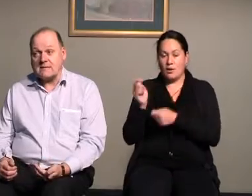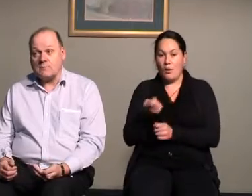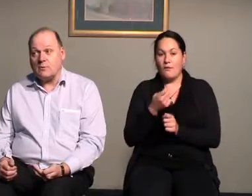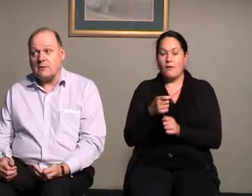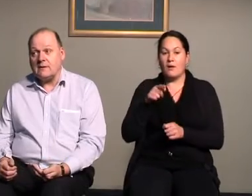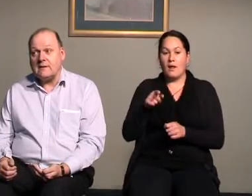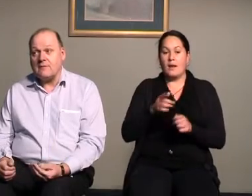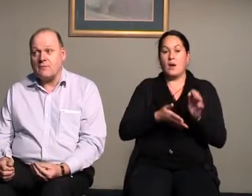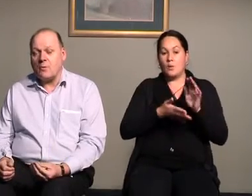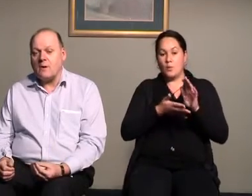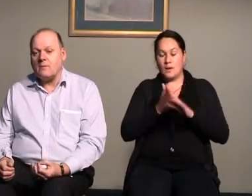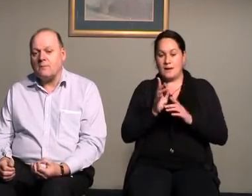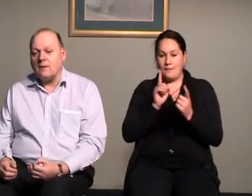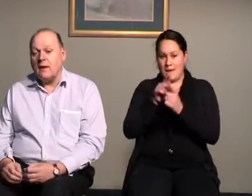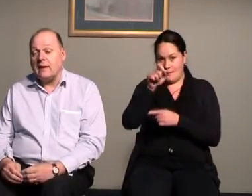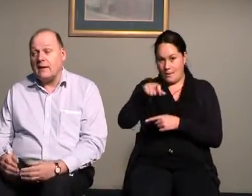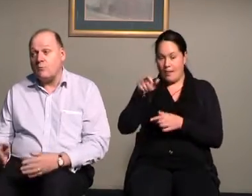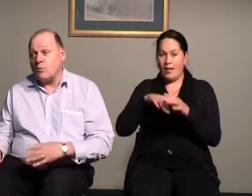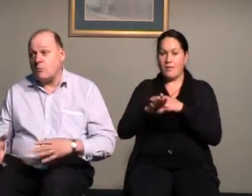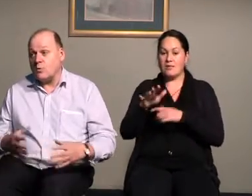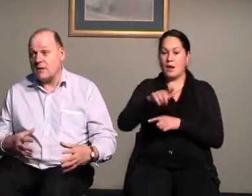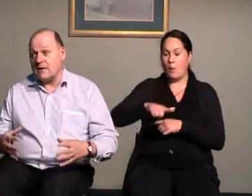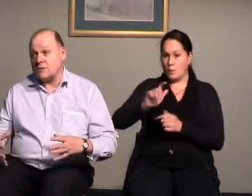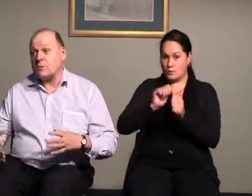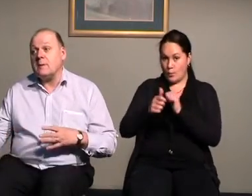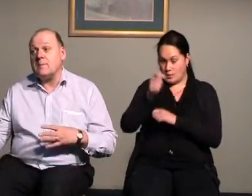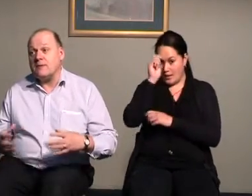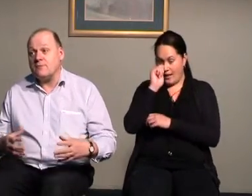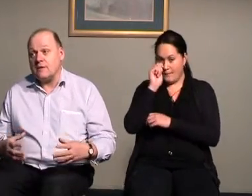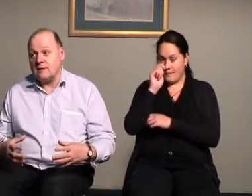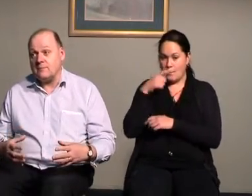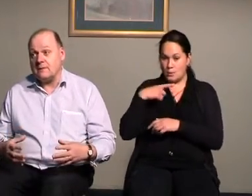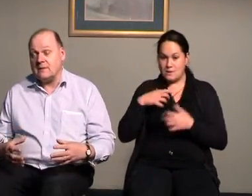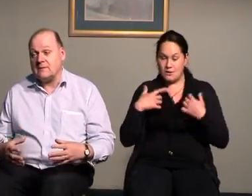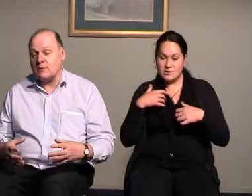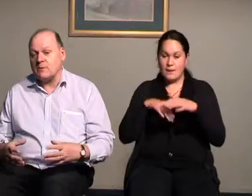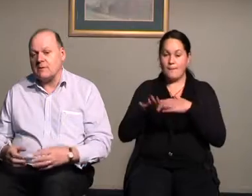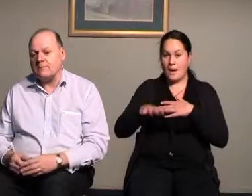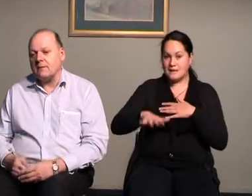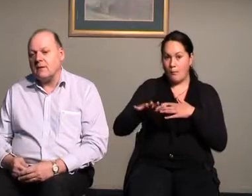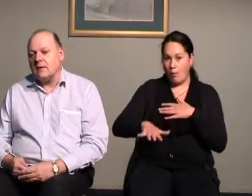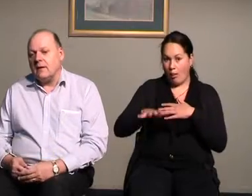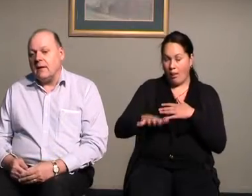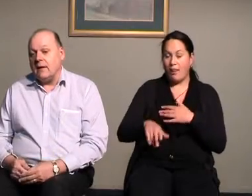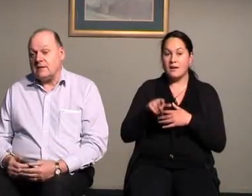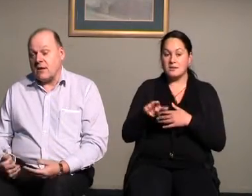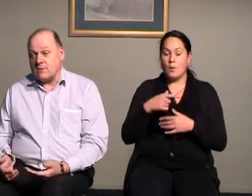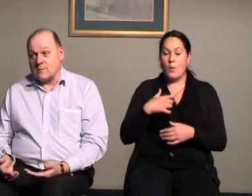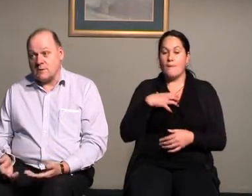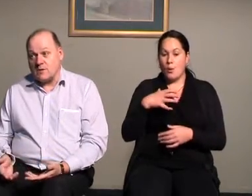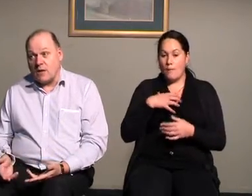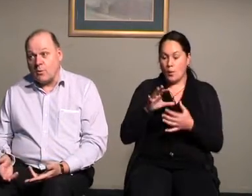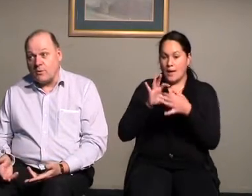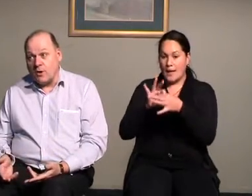interest in basketball, and he did that for a while. And again, more and more connections were being made for him in his community. He started